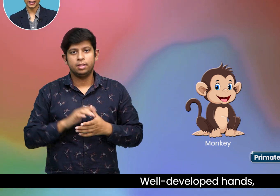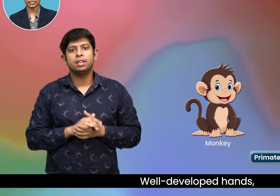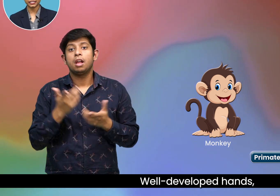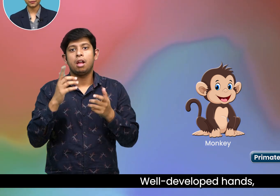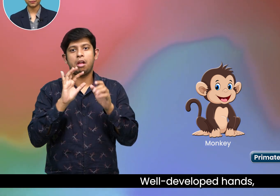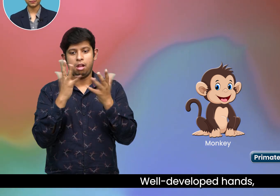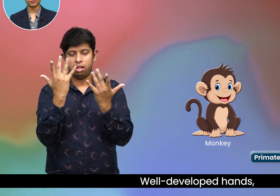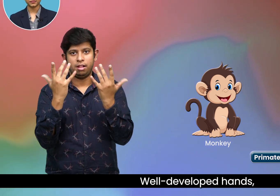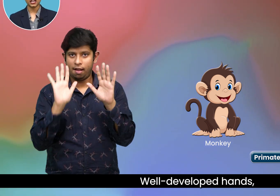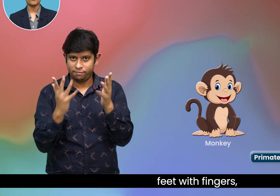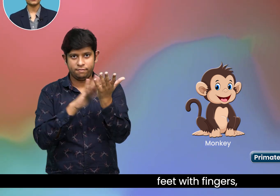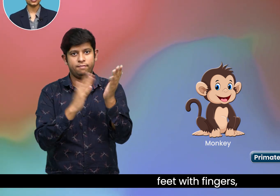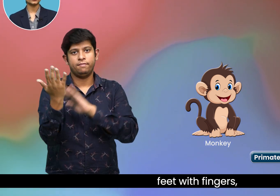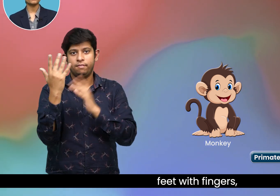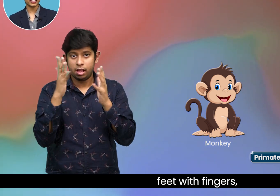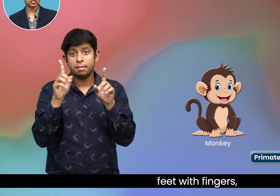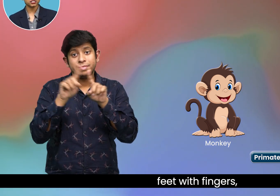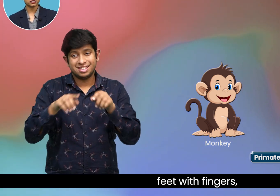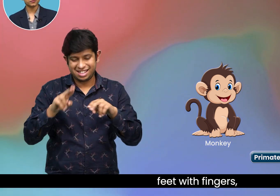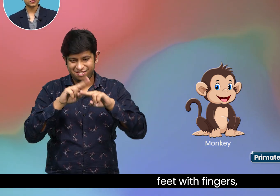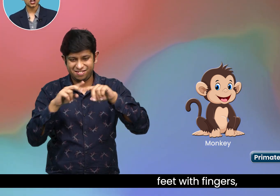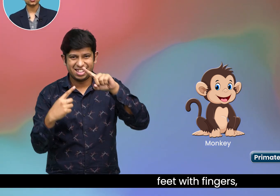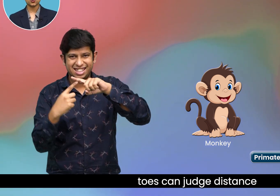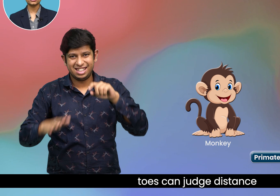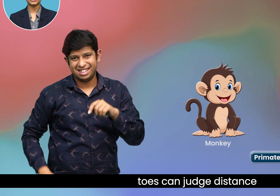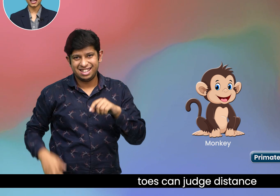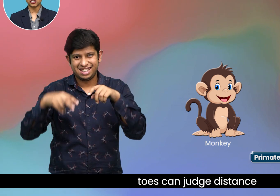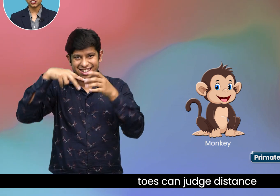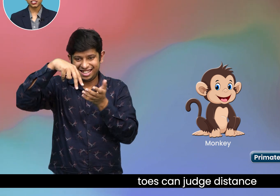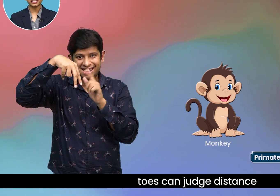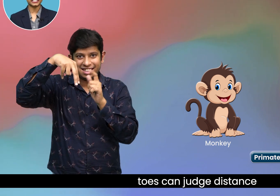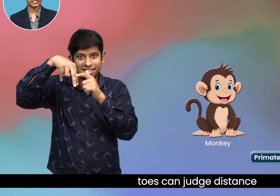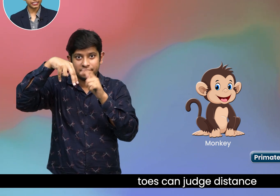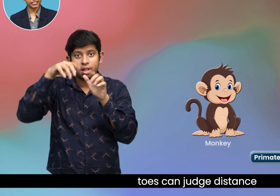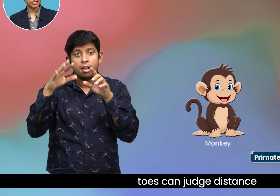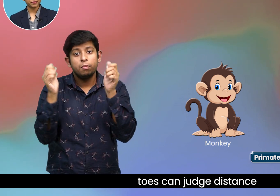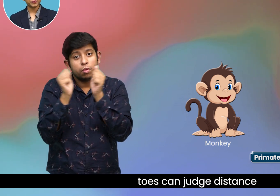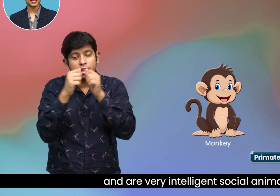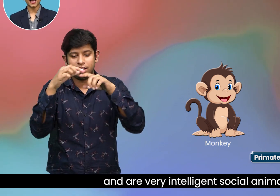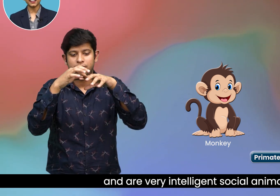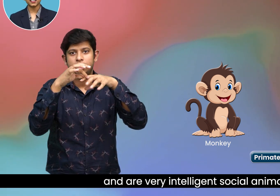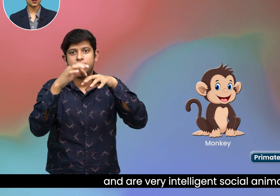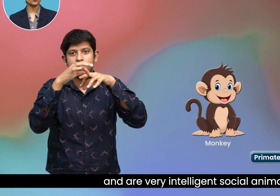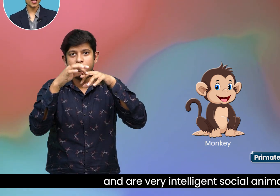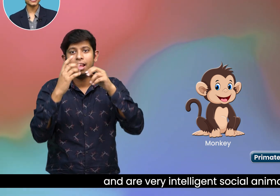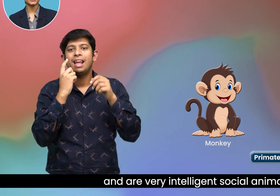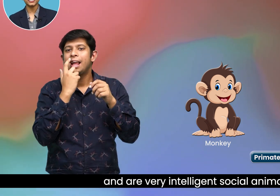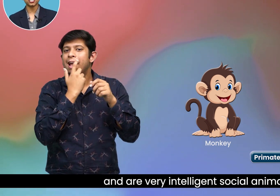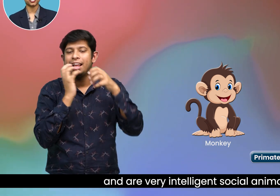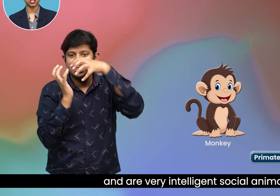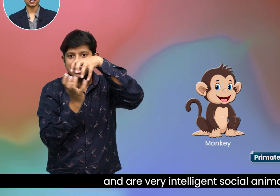Well-developed hands. Feet with fingers. Toes can adjust distance and are